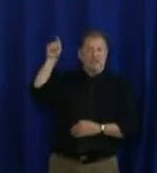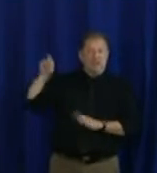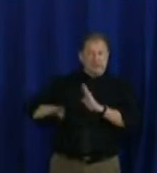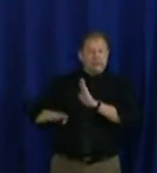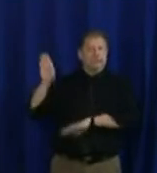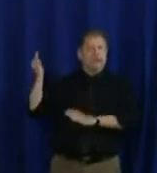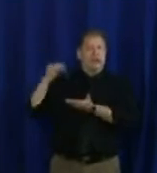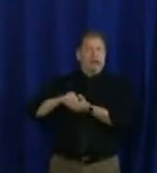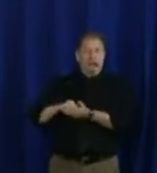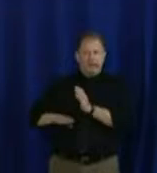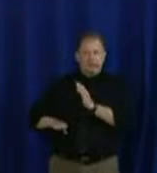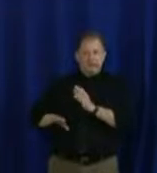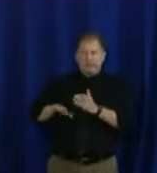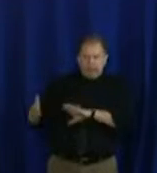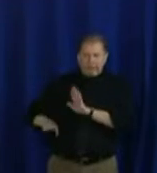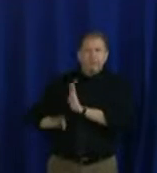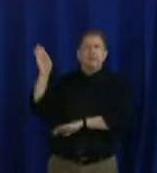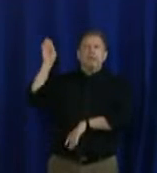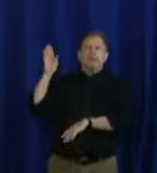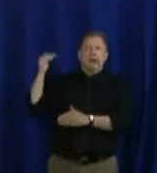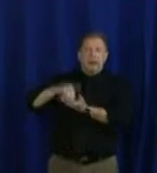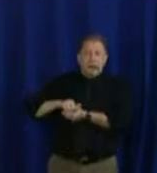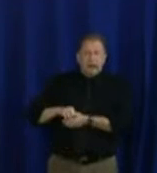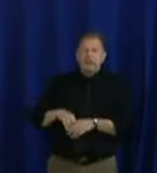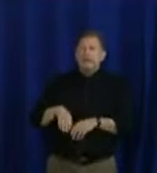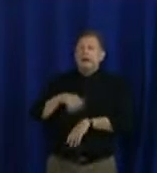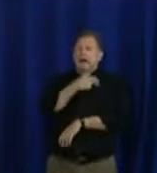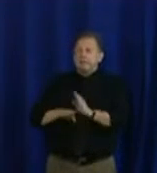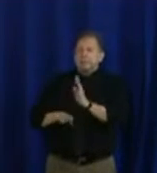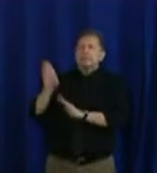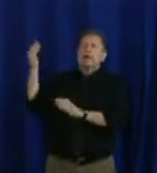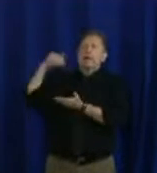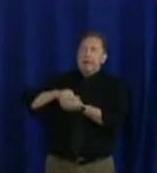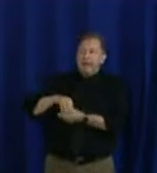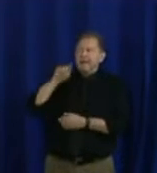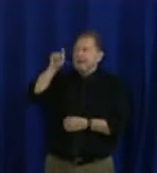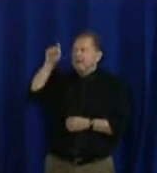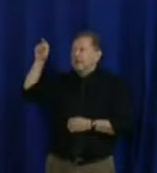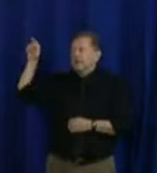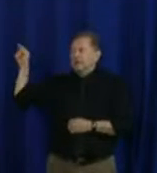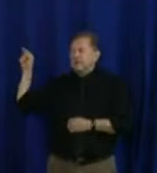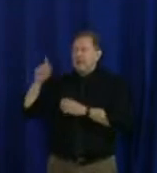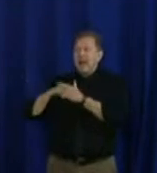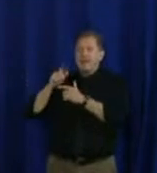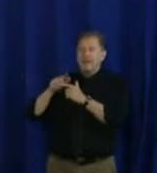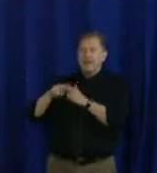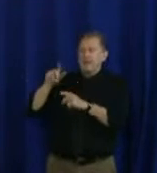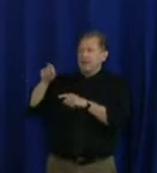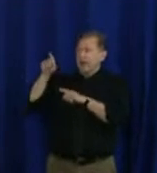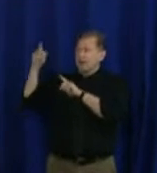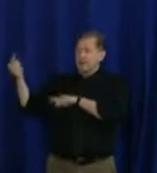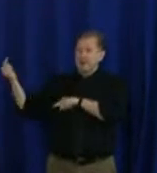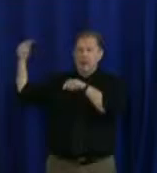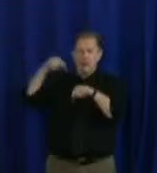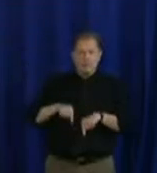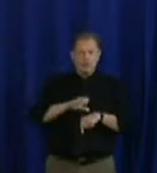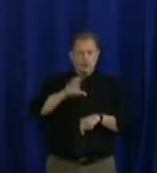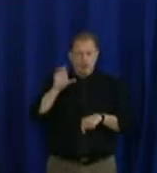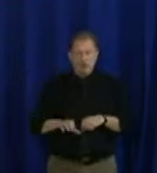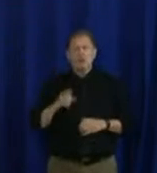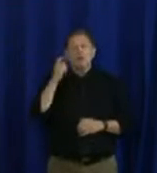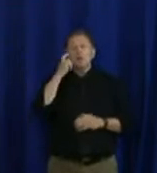major increases, the jurisdictions where we've put quarantine in place, people returning to Chicago, they are now starting to see